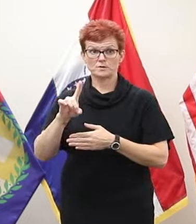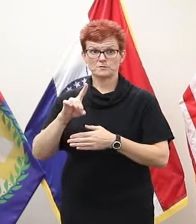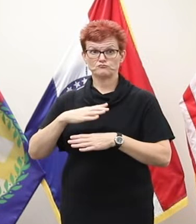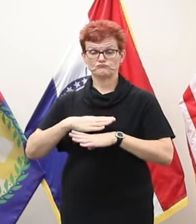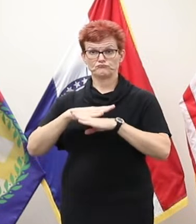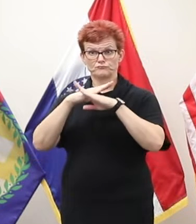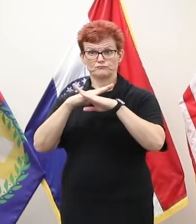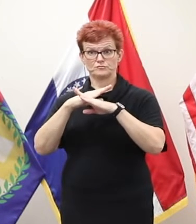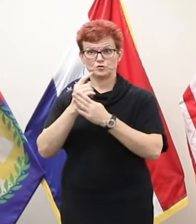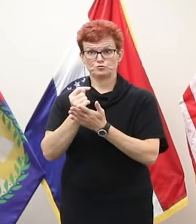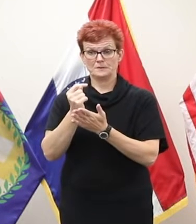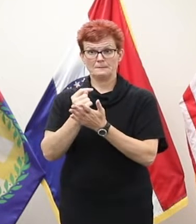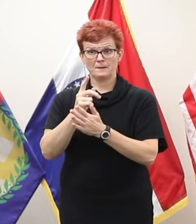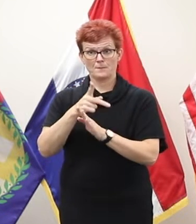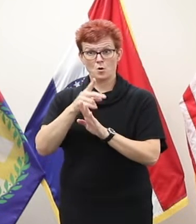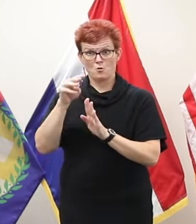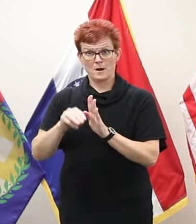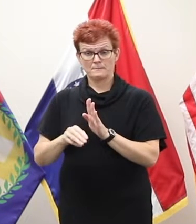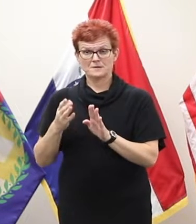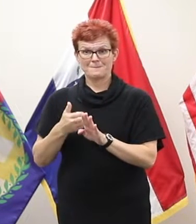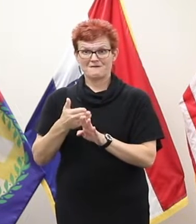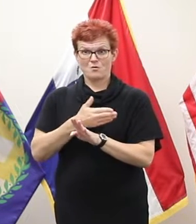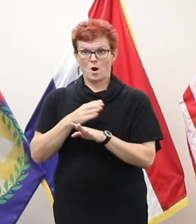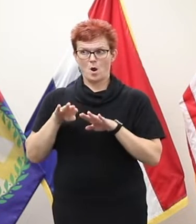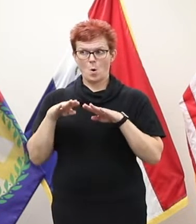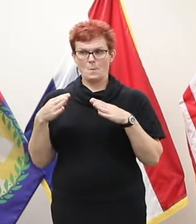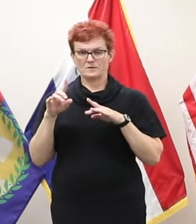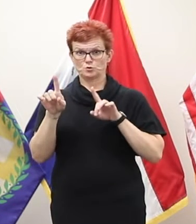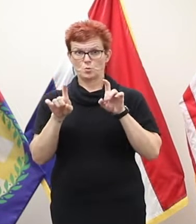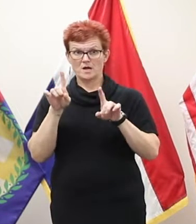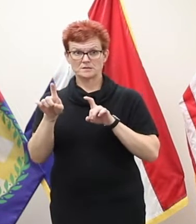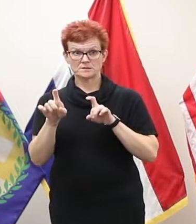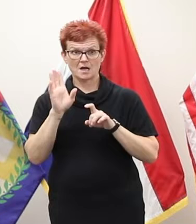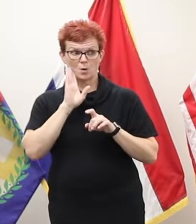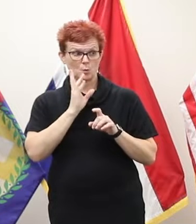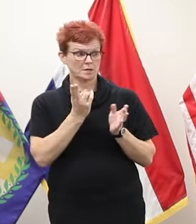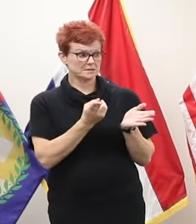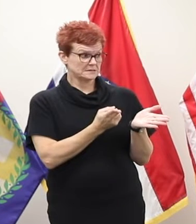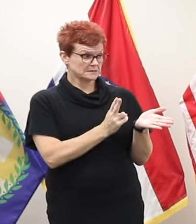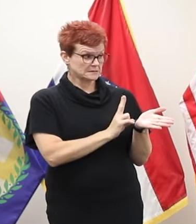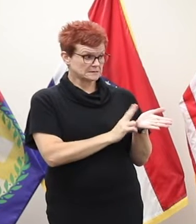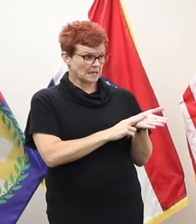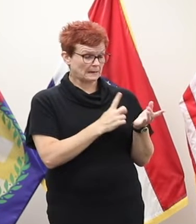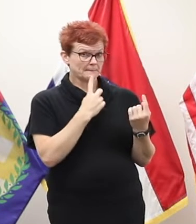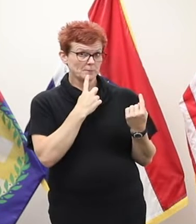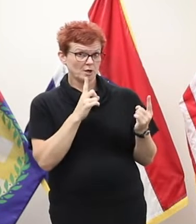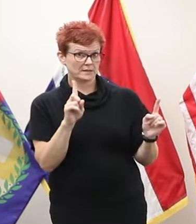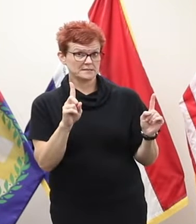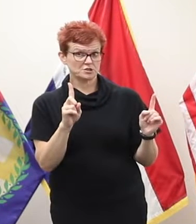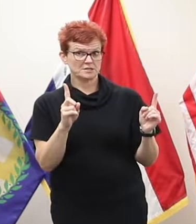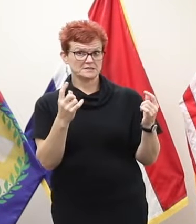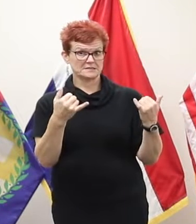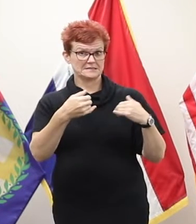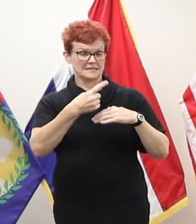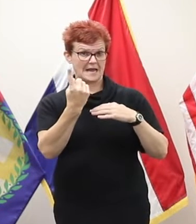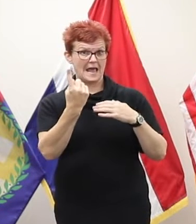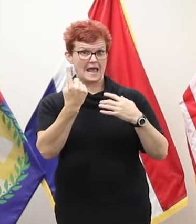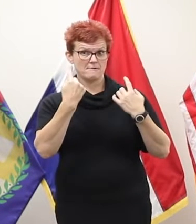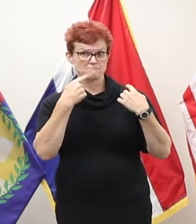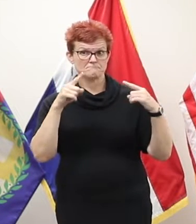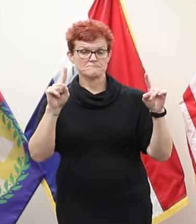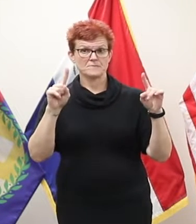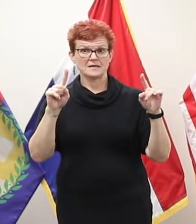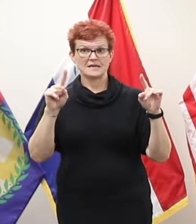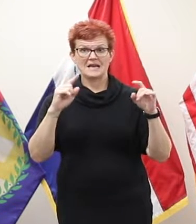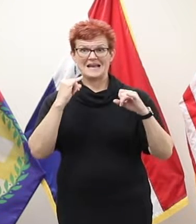programs. And before I open it up to questions, I'm going to sign a proclamation declaring today